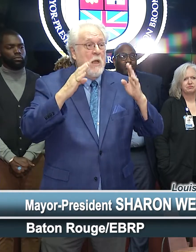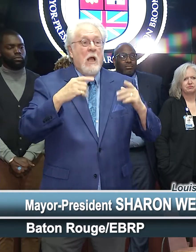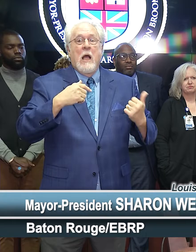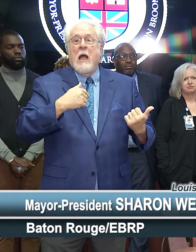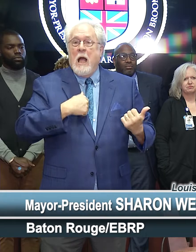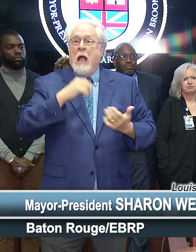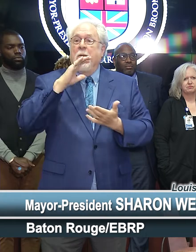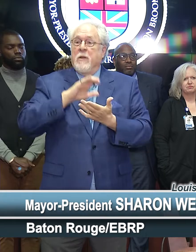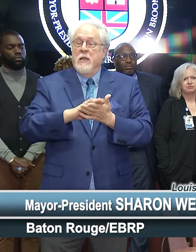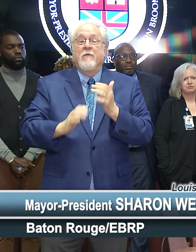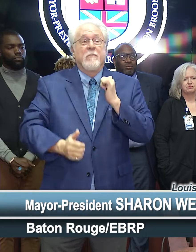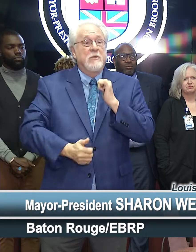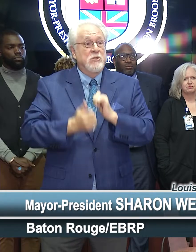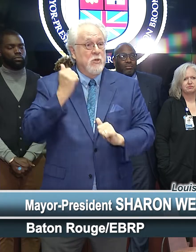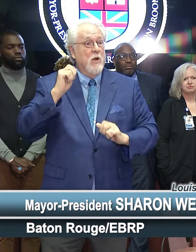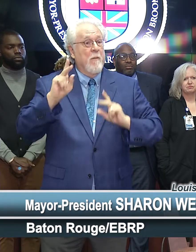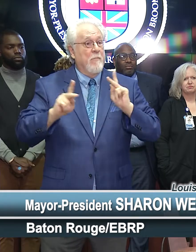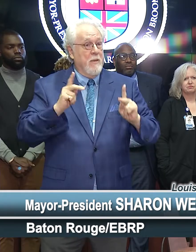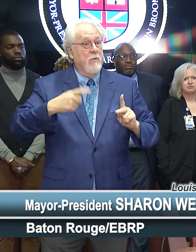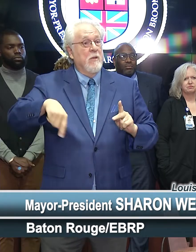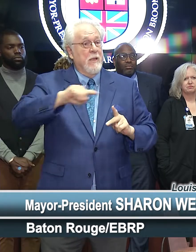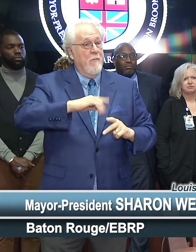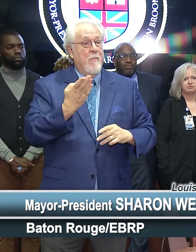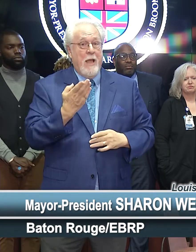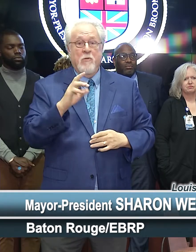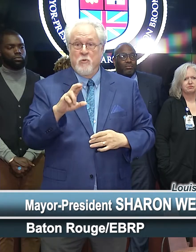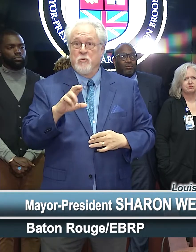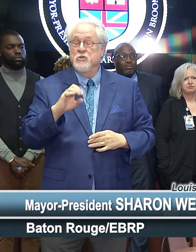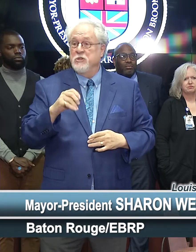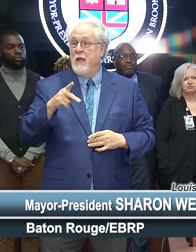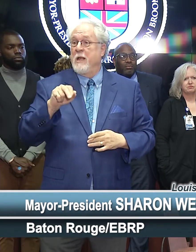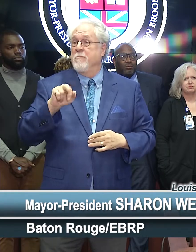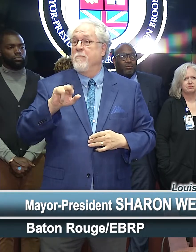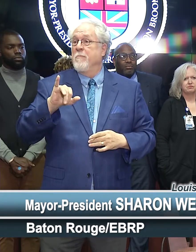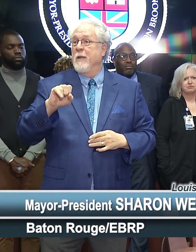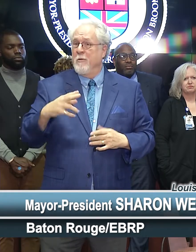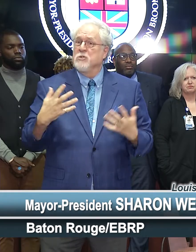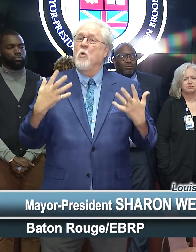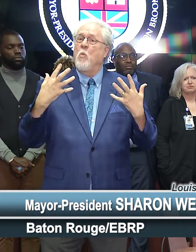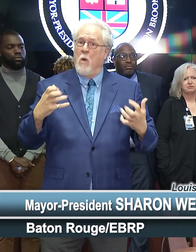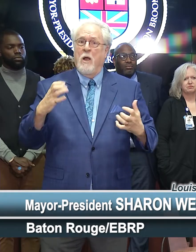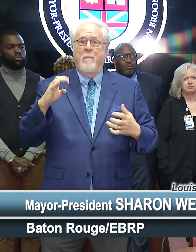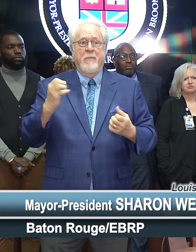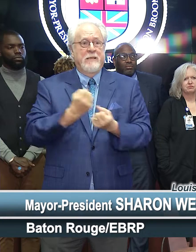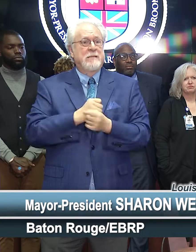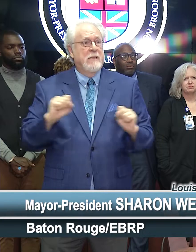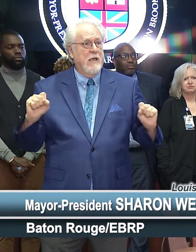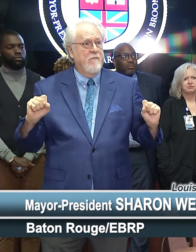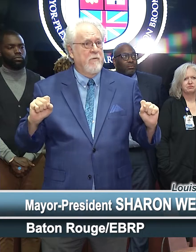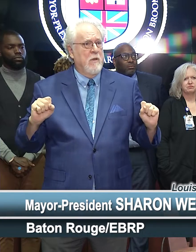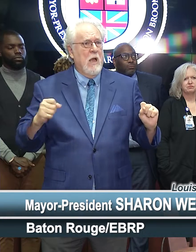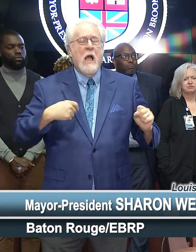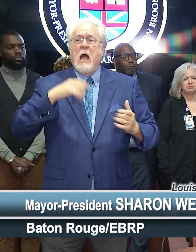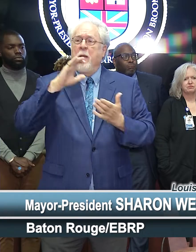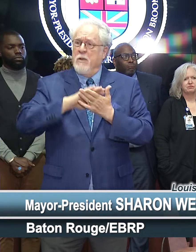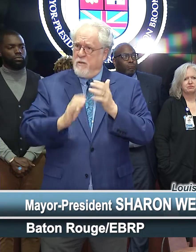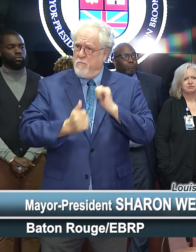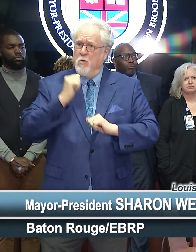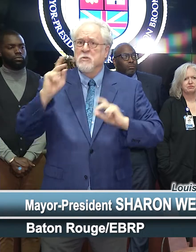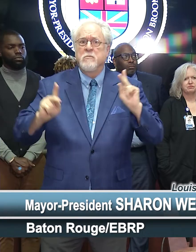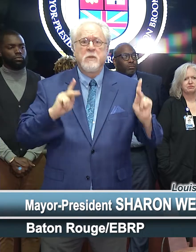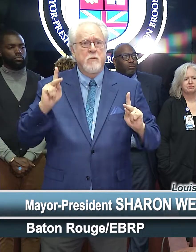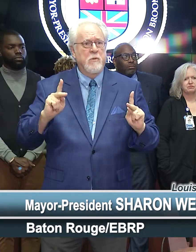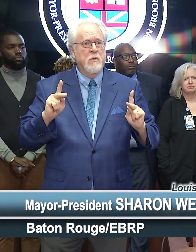I believe the majority of the people in this city and in this parish want to be safe. I believe the majority of